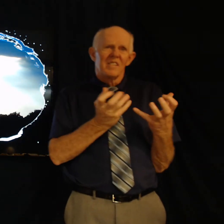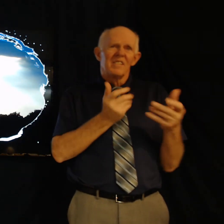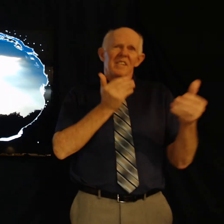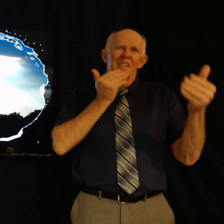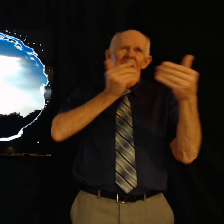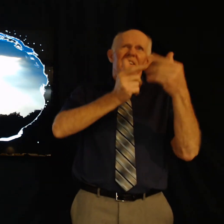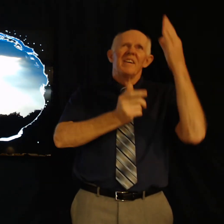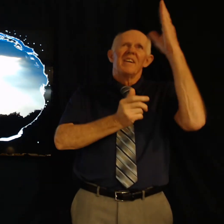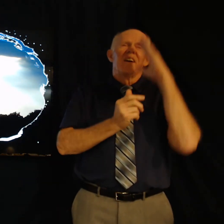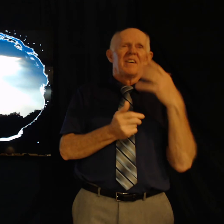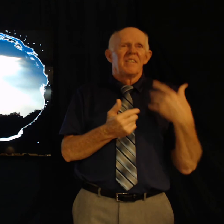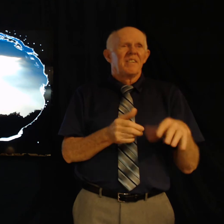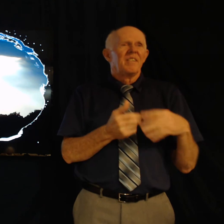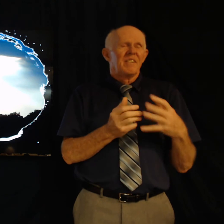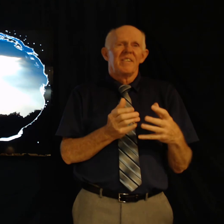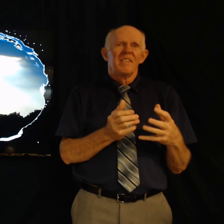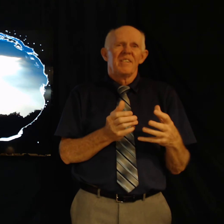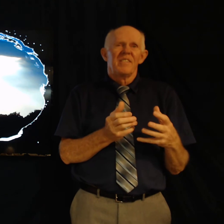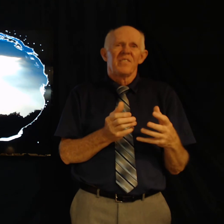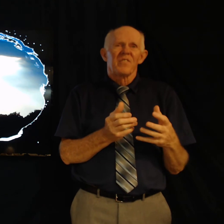We want to be near to God.